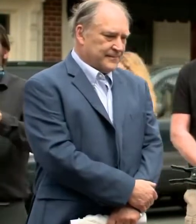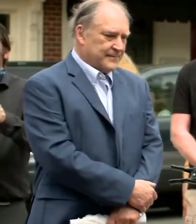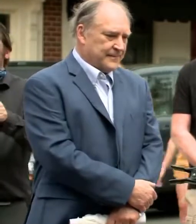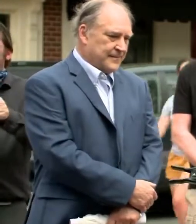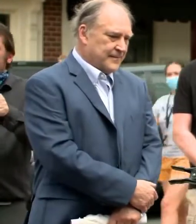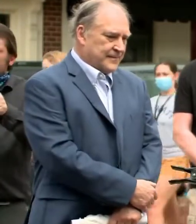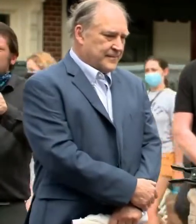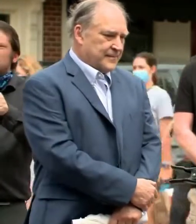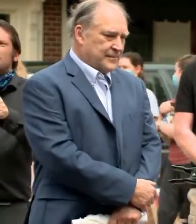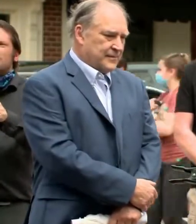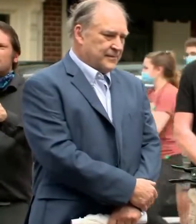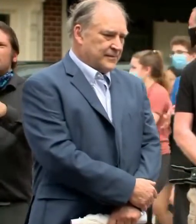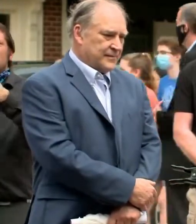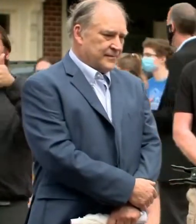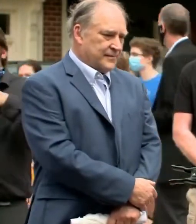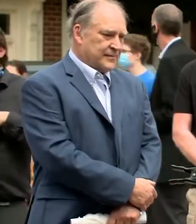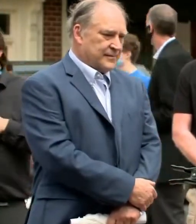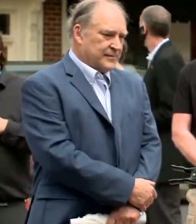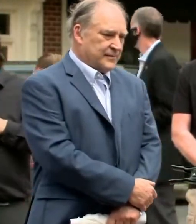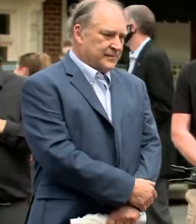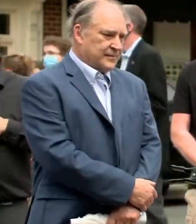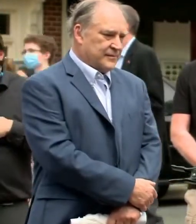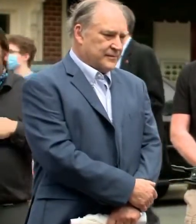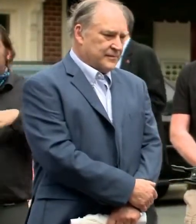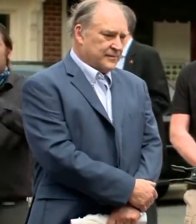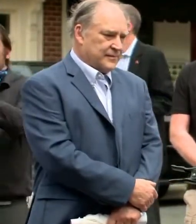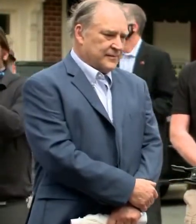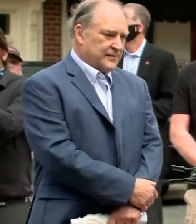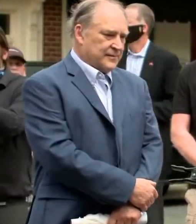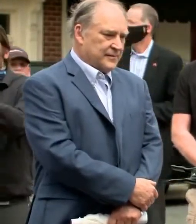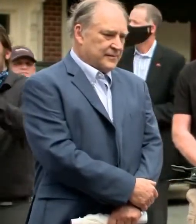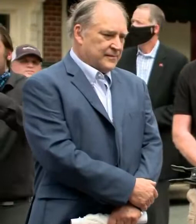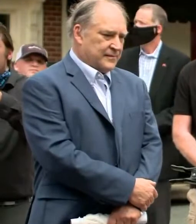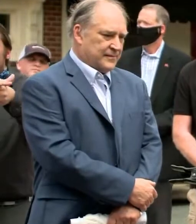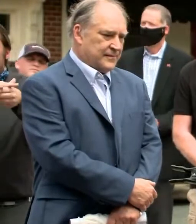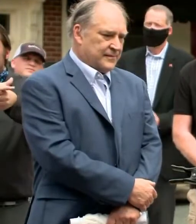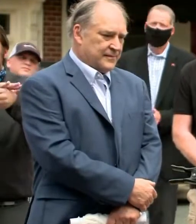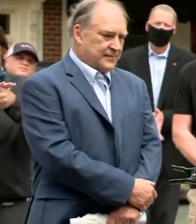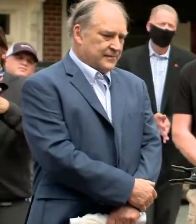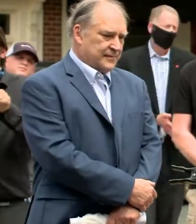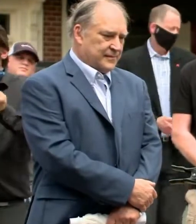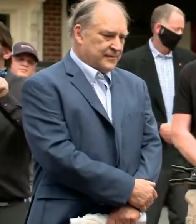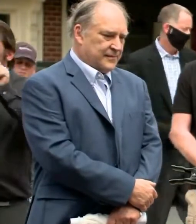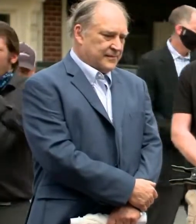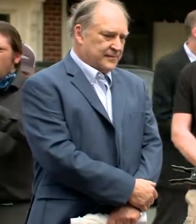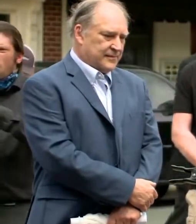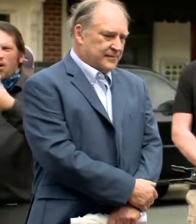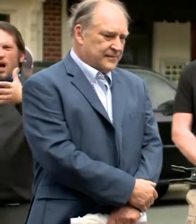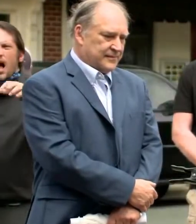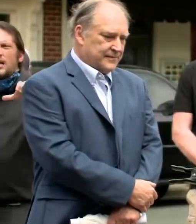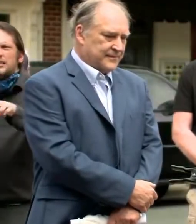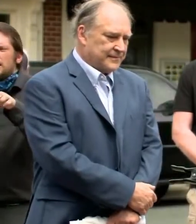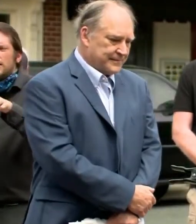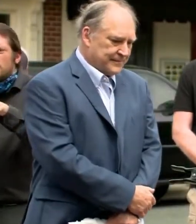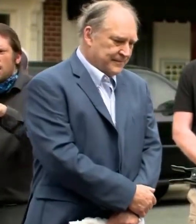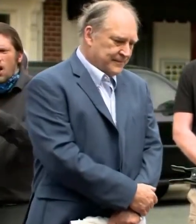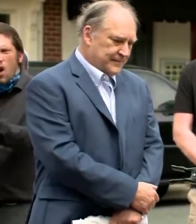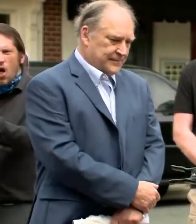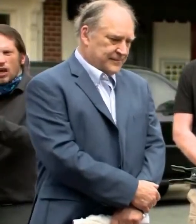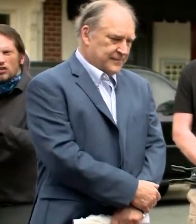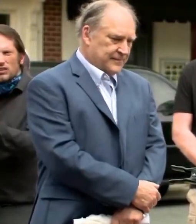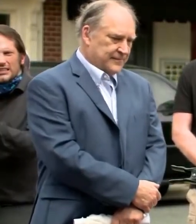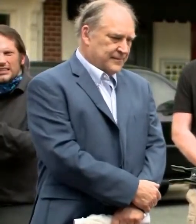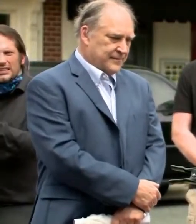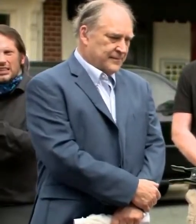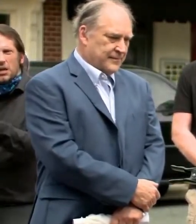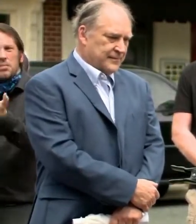across this country, we will look at activities that are lower risk, that mitigate the opportunity for disease to be transmitted from person to